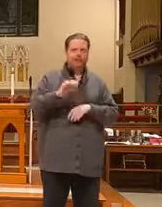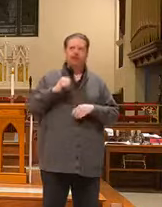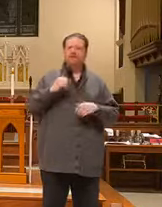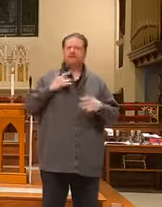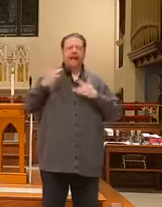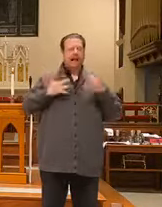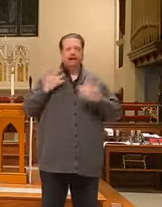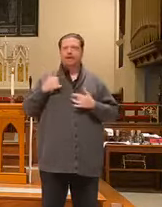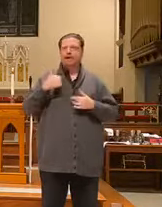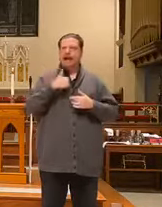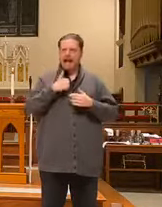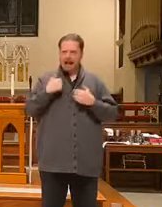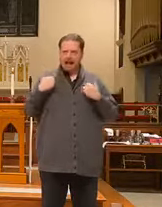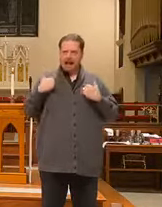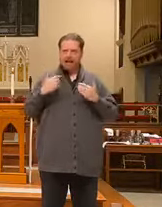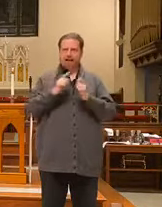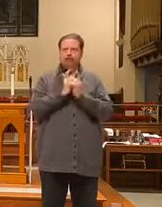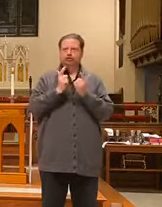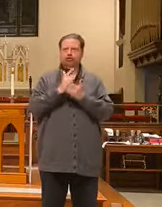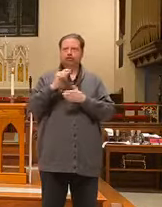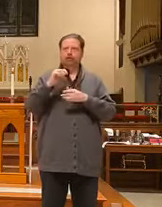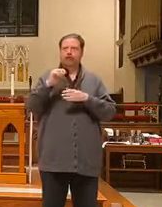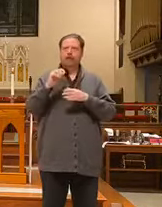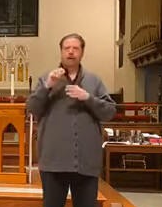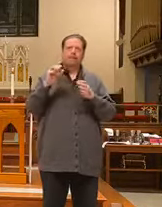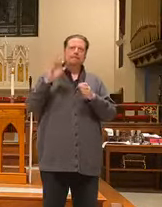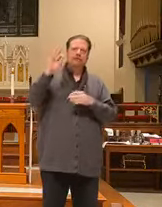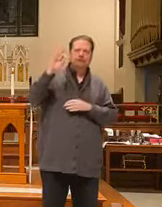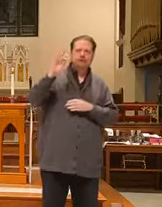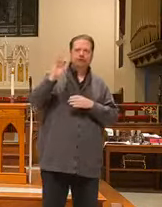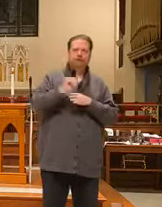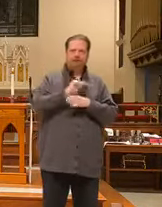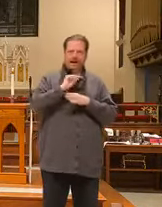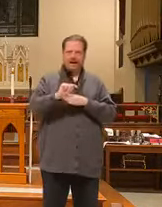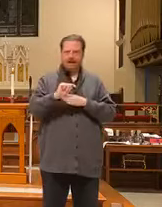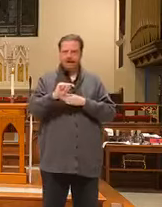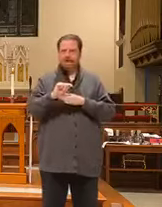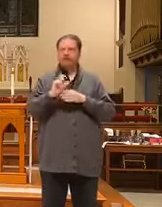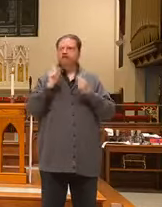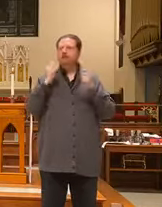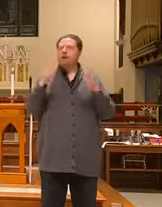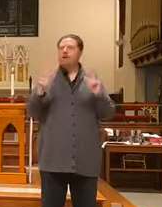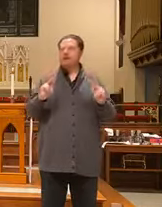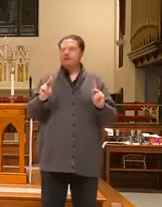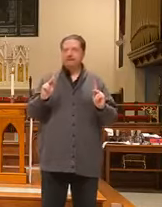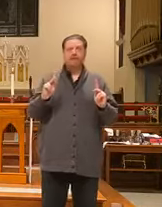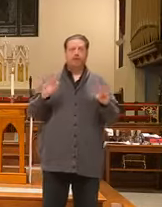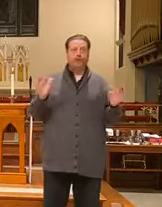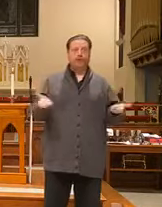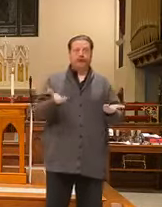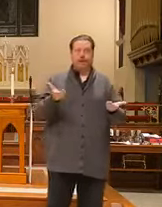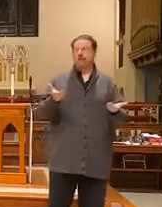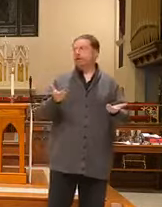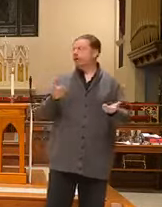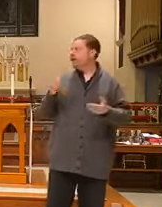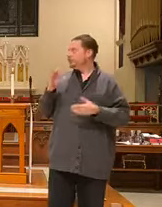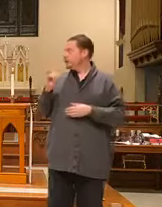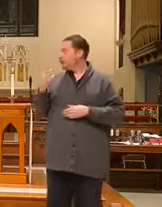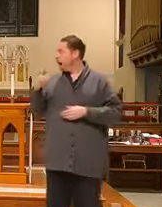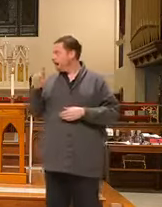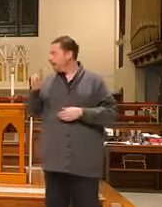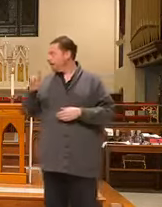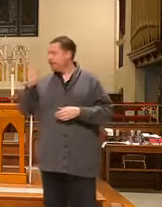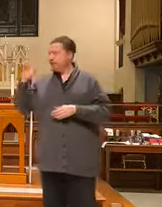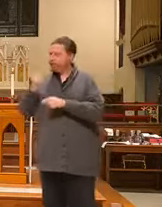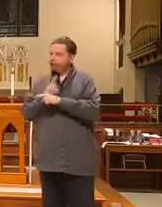our liturgical ministers training. This place was buzzing so much that the poor choir had to kind of work in